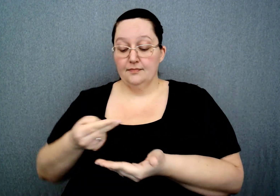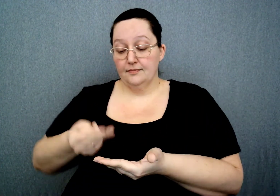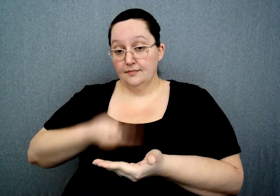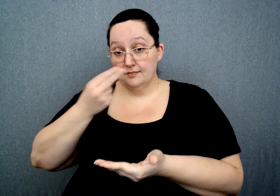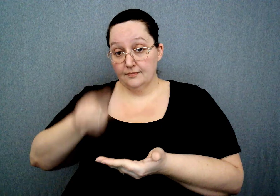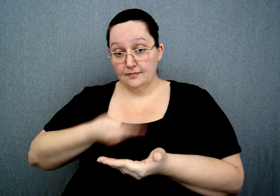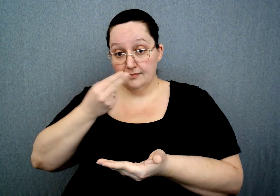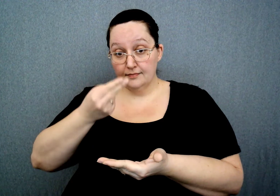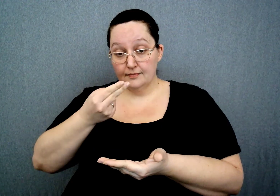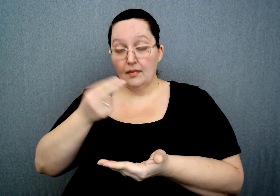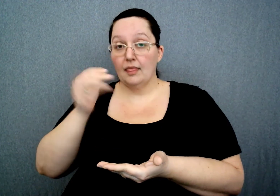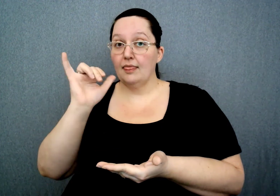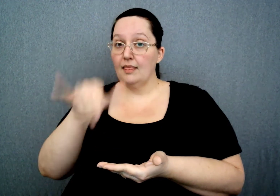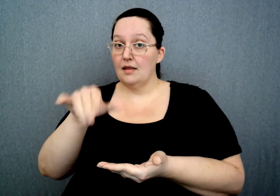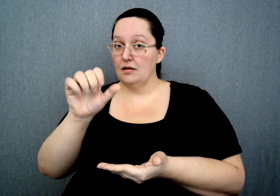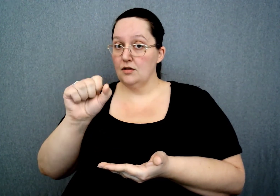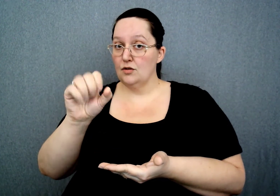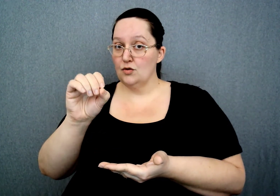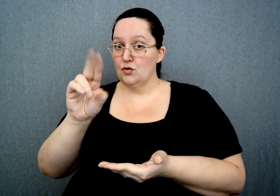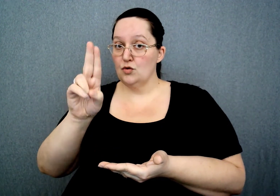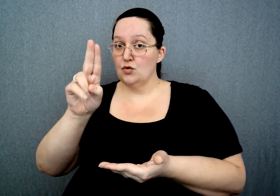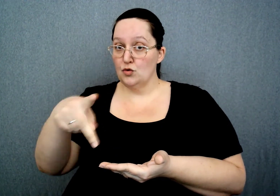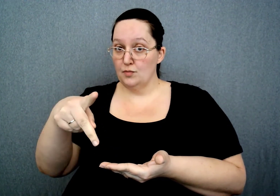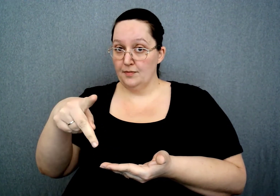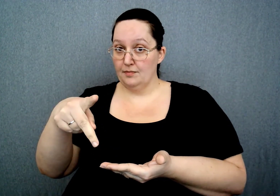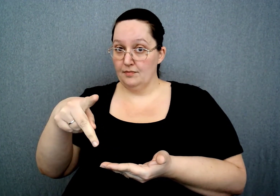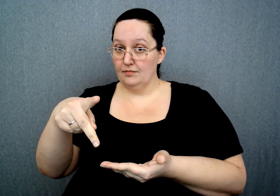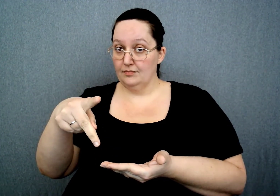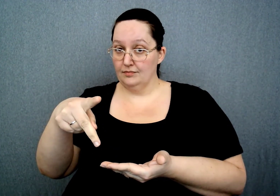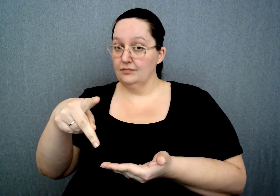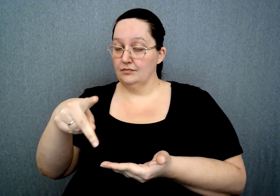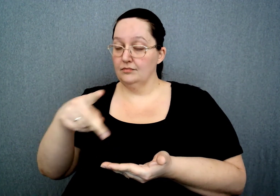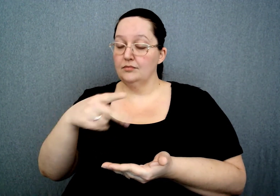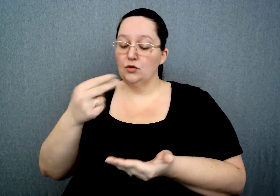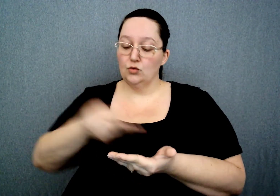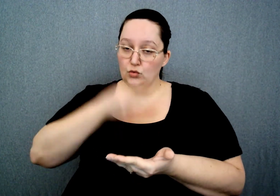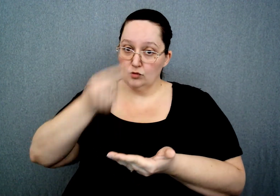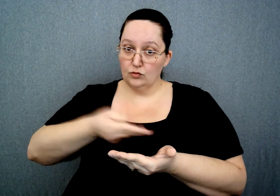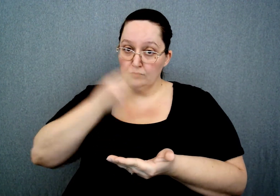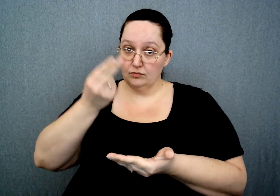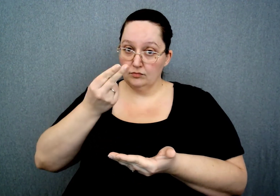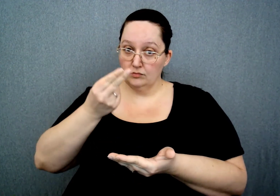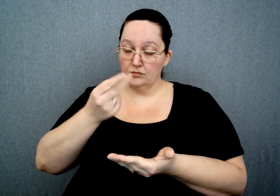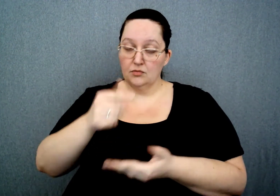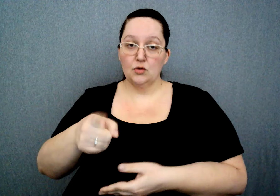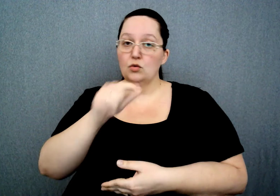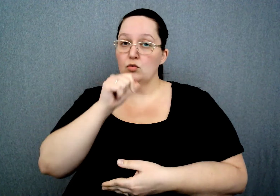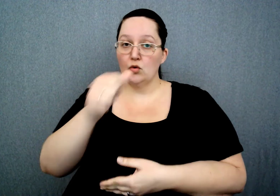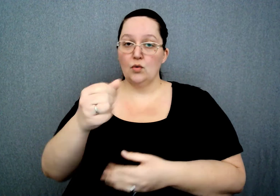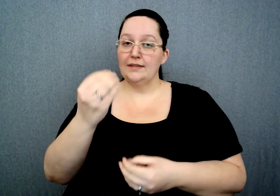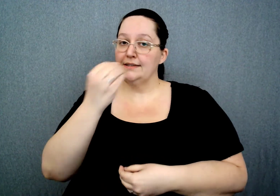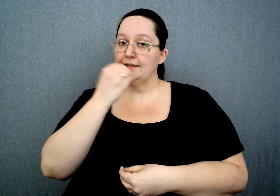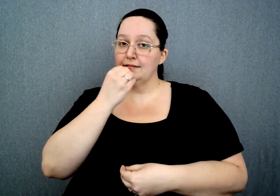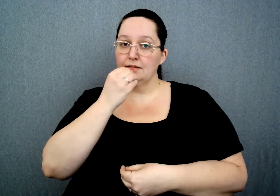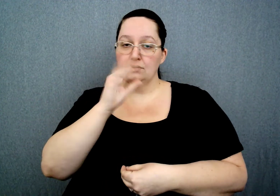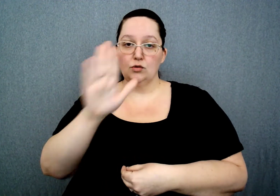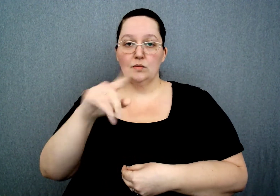a cupped open B, that is the sign soup. Soup. You don't eat